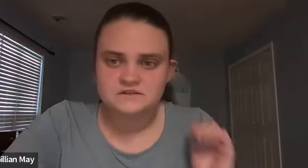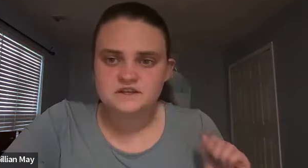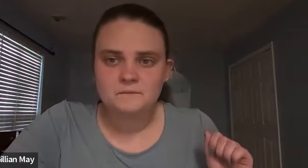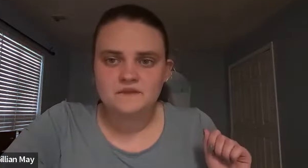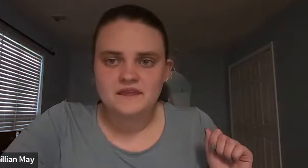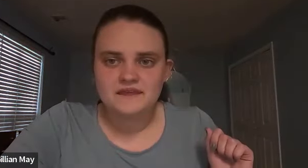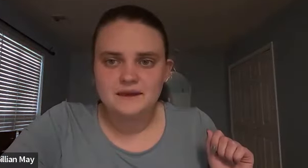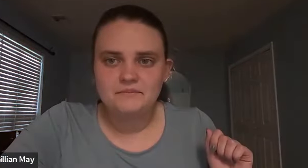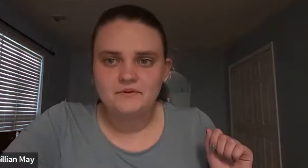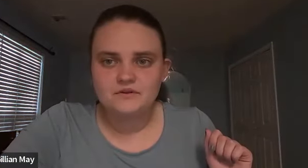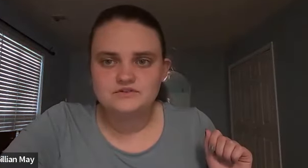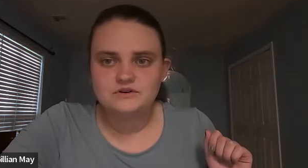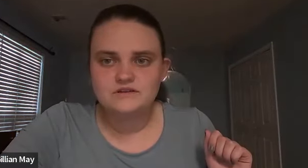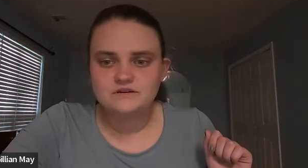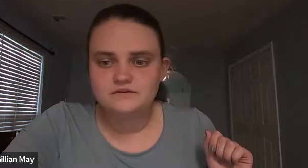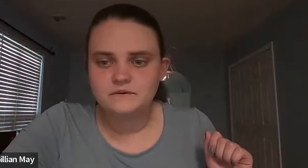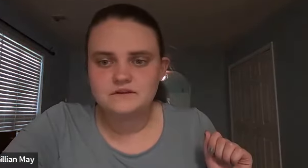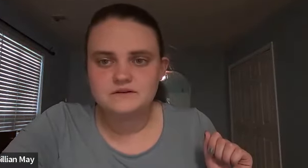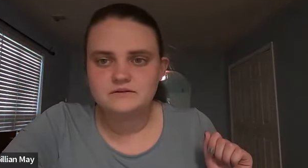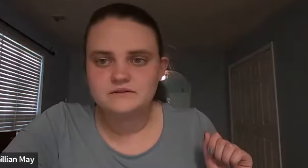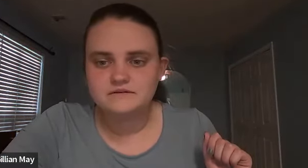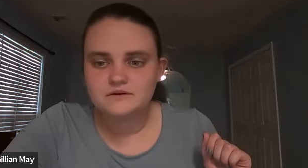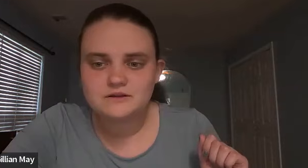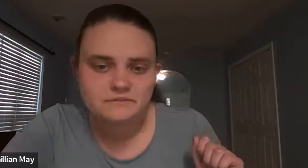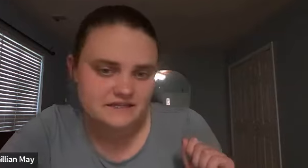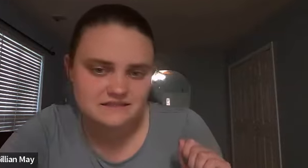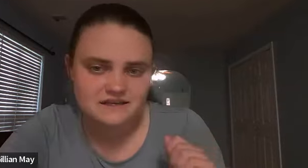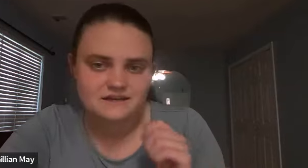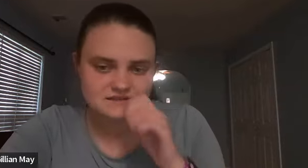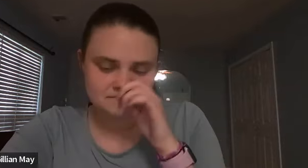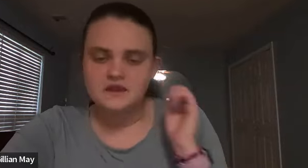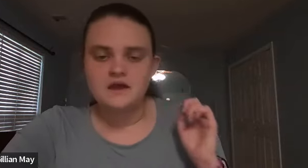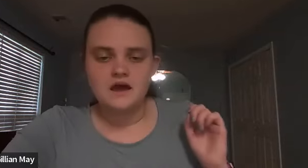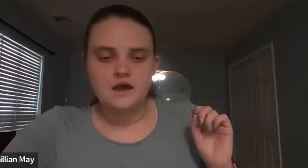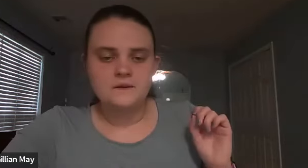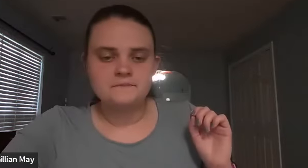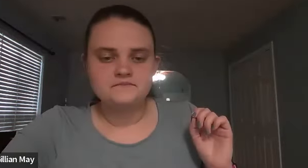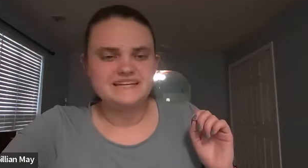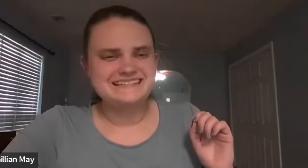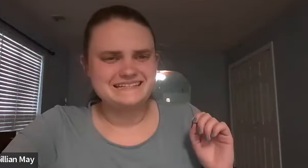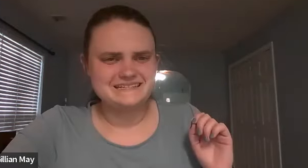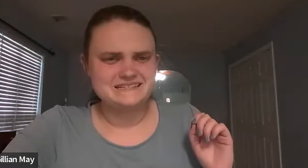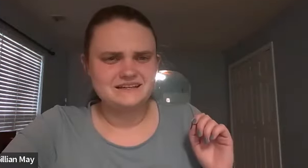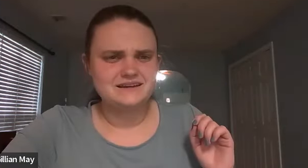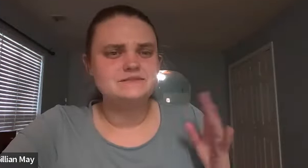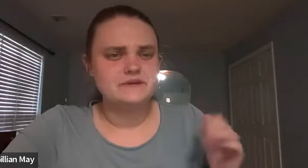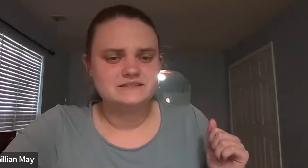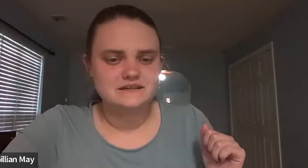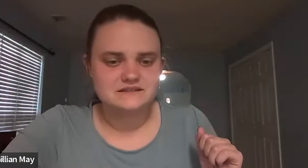So, yep, those are our four little basic signs. Basic sentences, not signs, basic